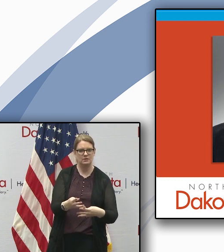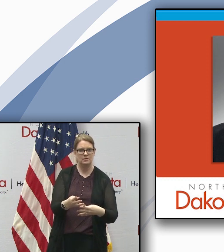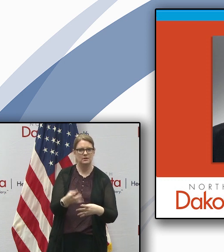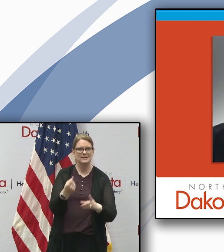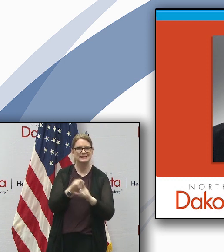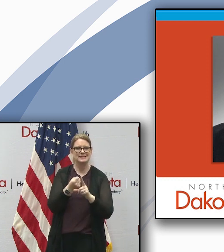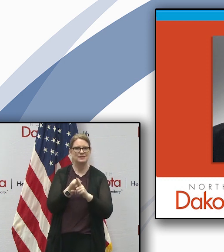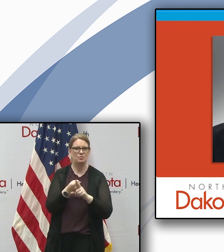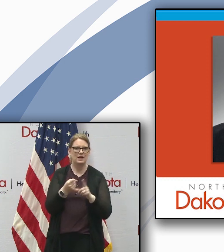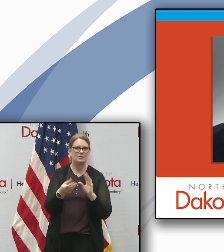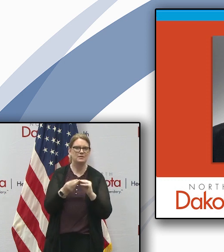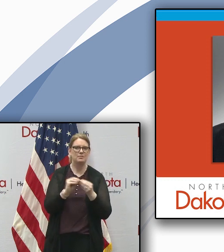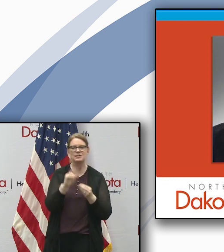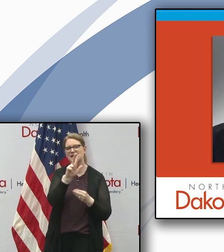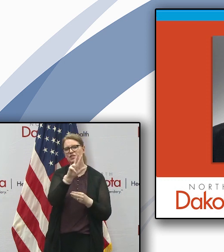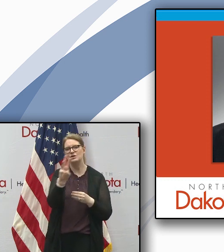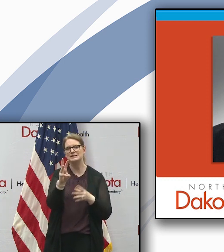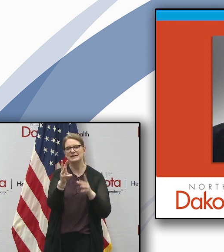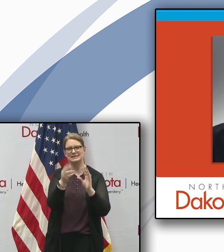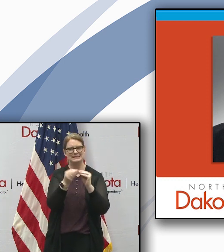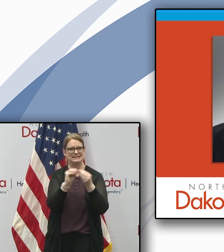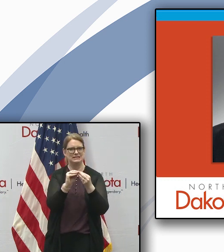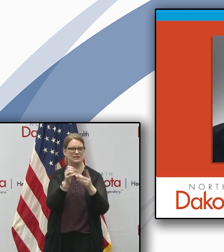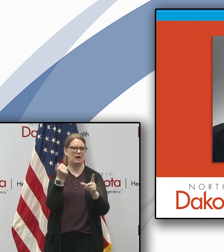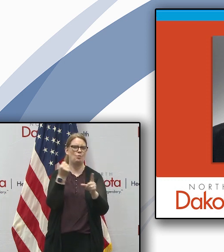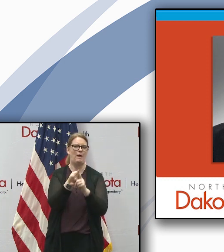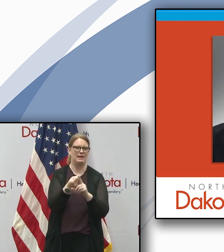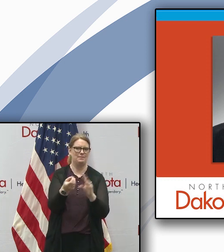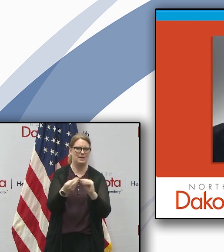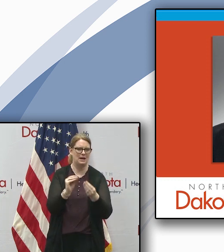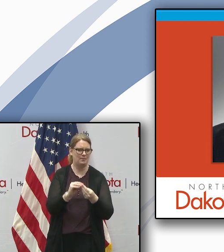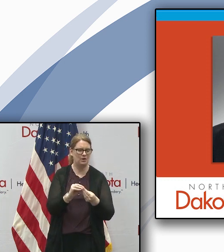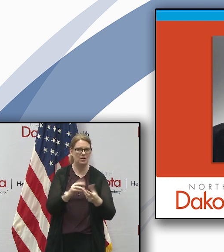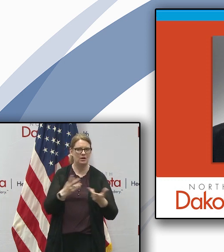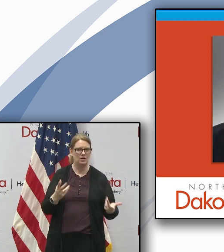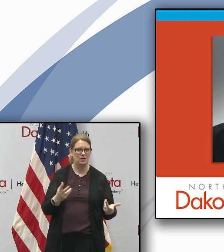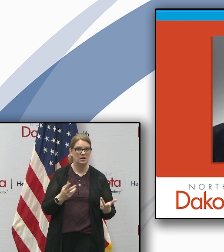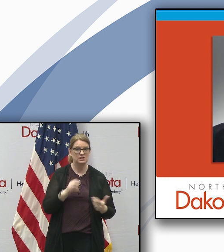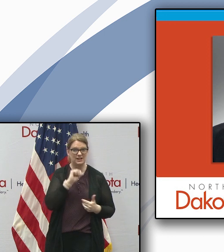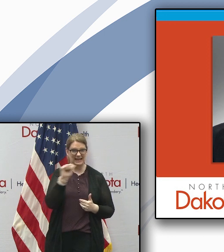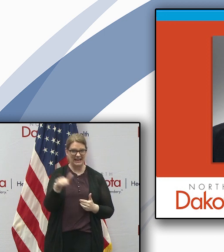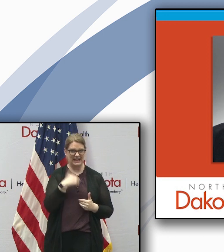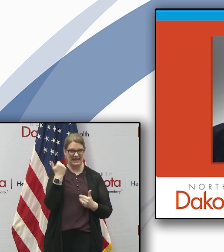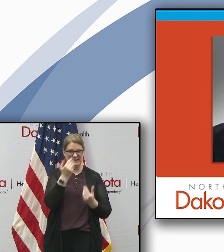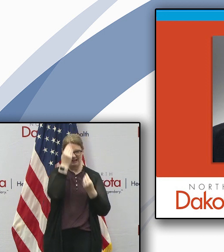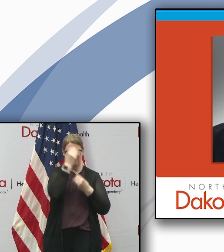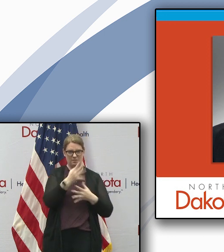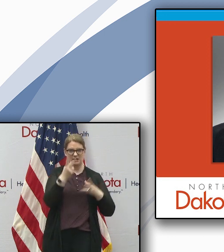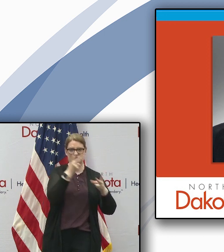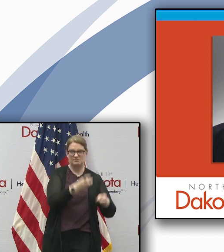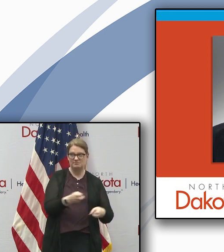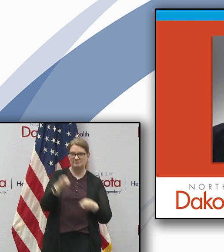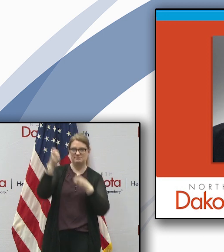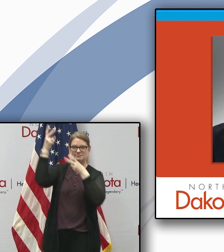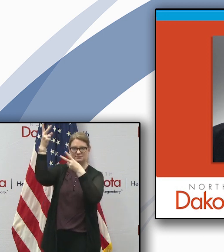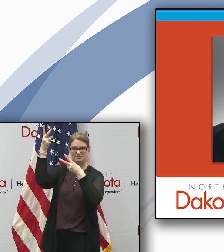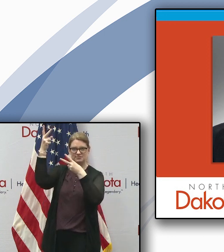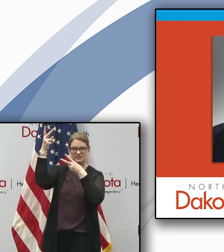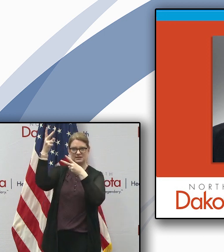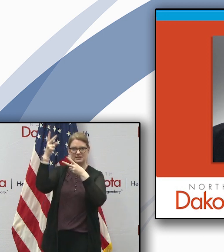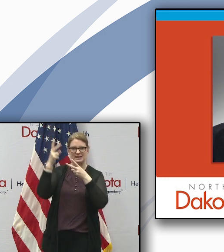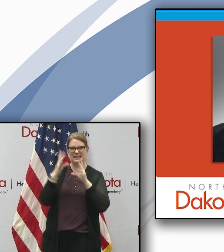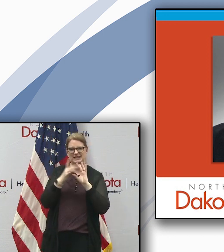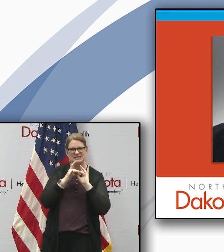a 36-digit random number. And any data that gets sent up to our servers is just associated with that random